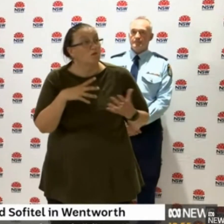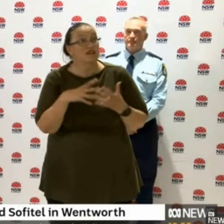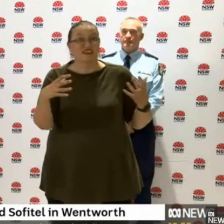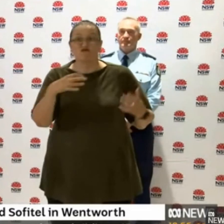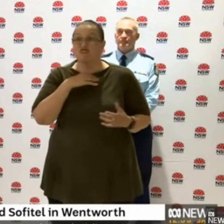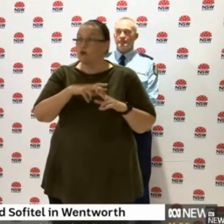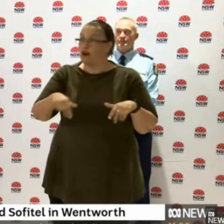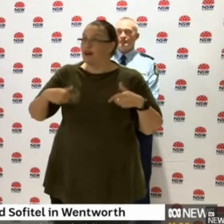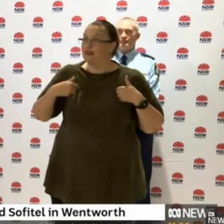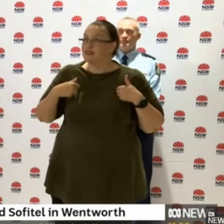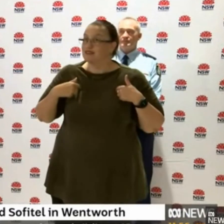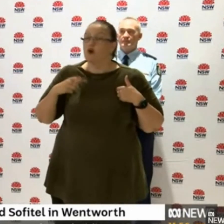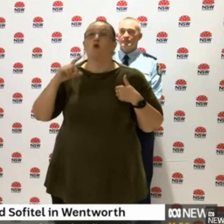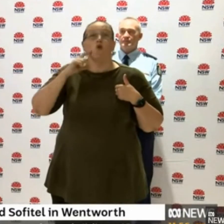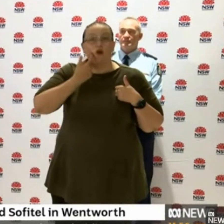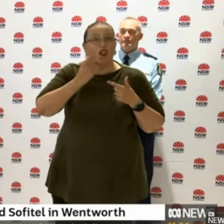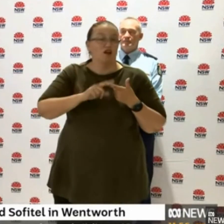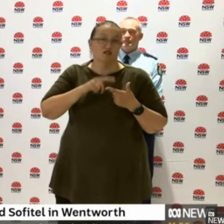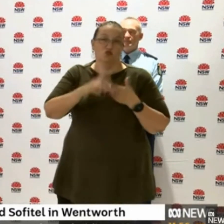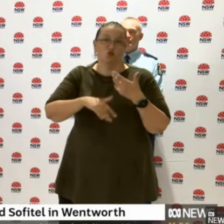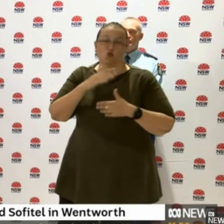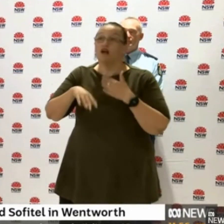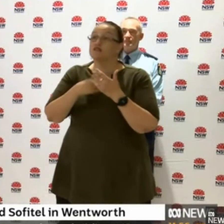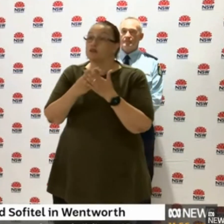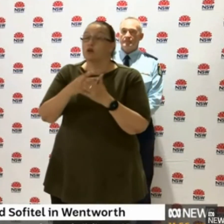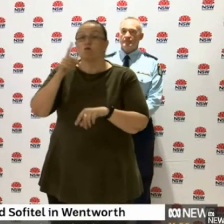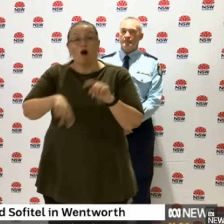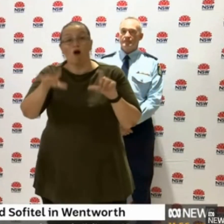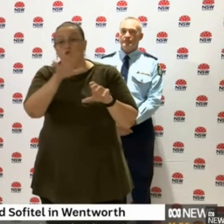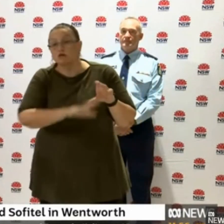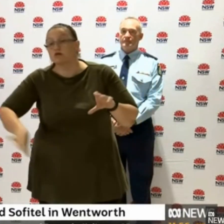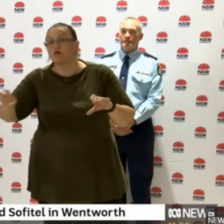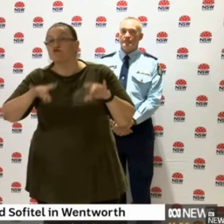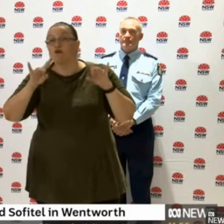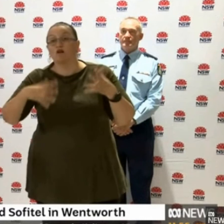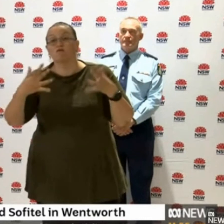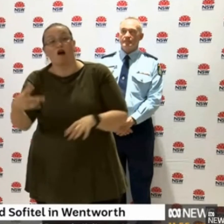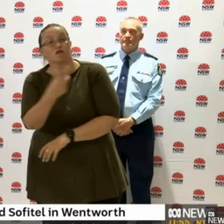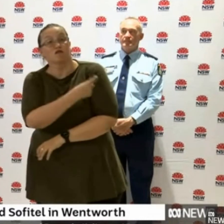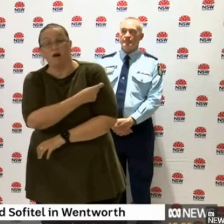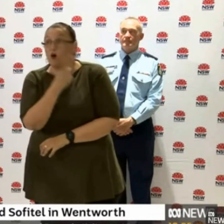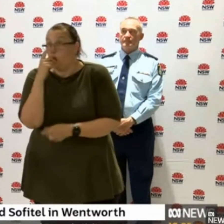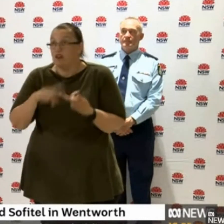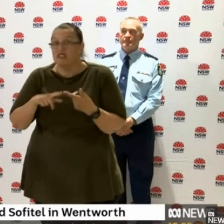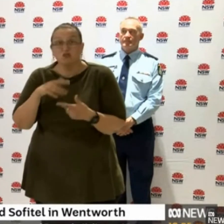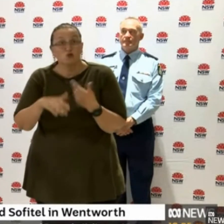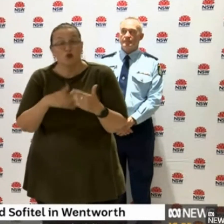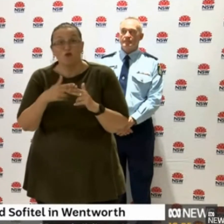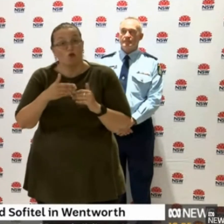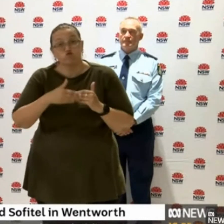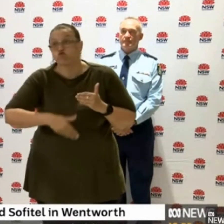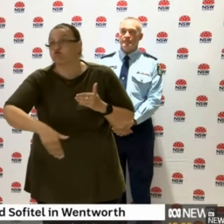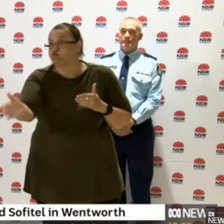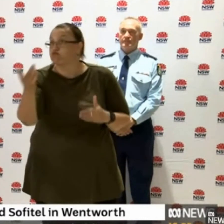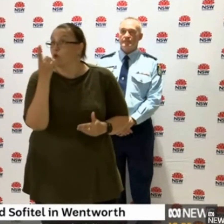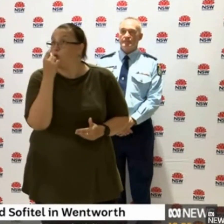danger for us all, and it will continue until we have most of the population vaccinated, and even then it could continue for quite some